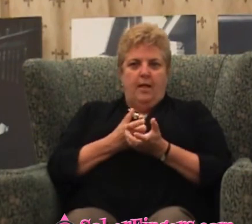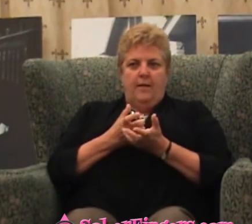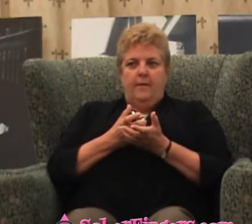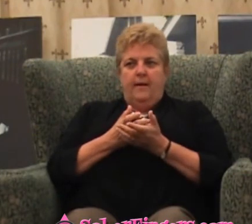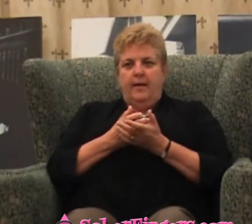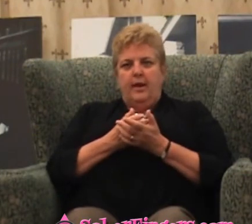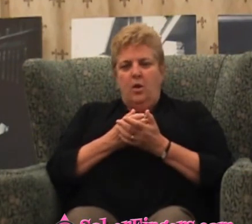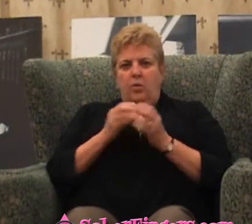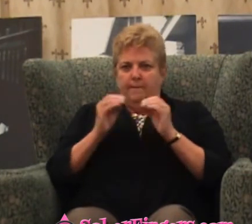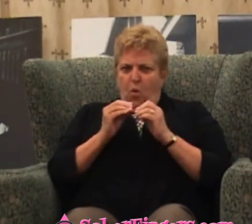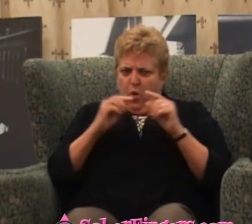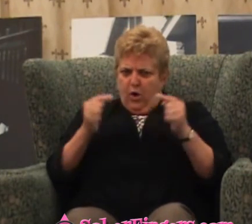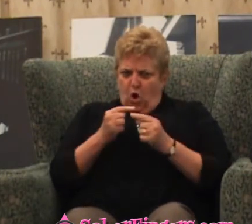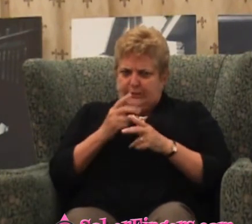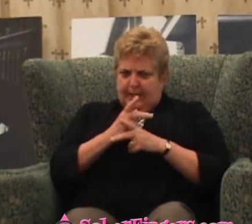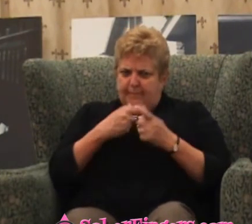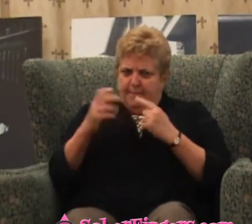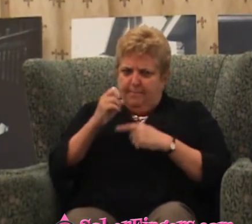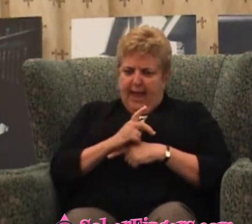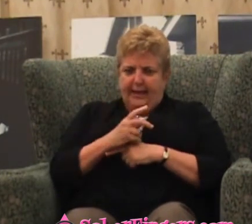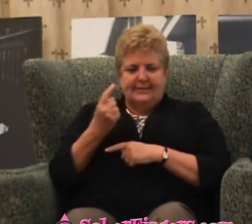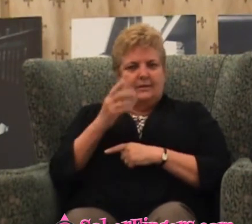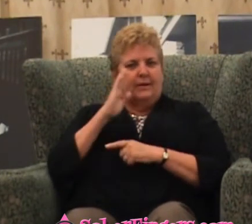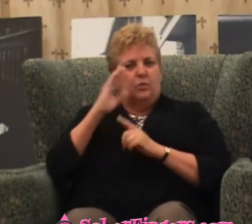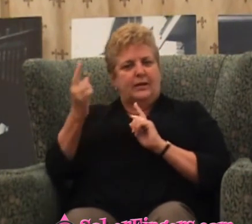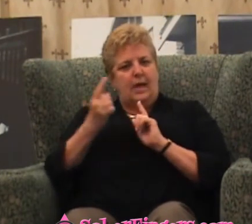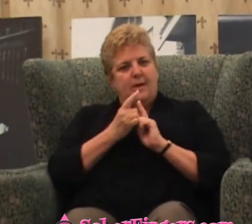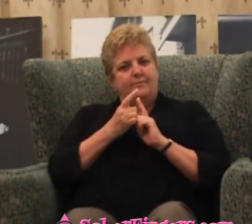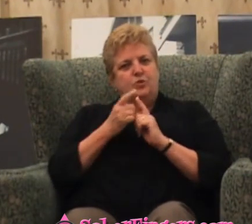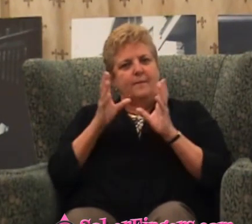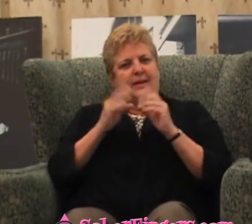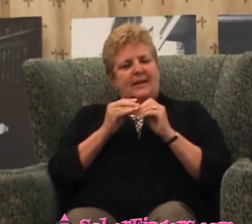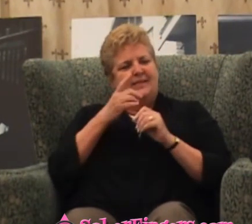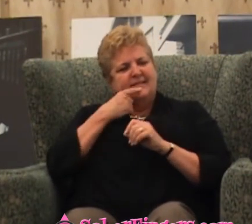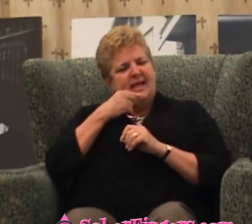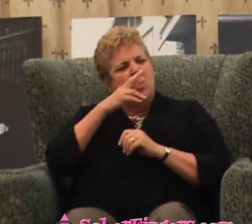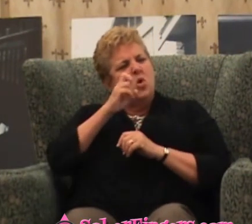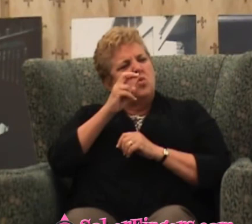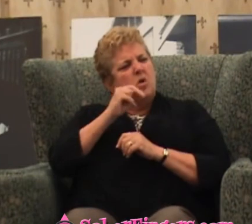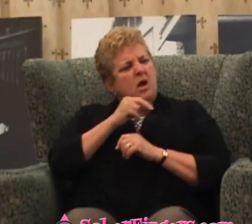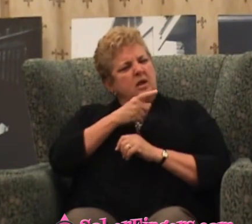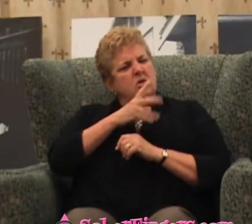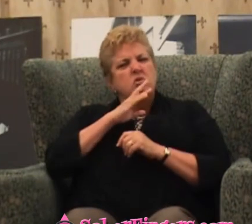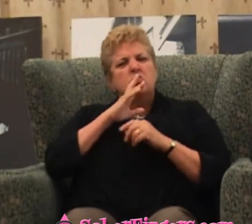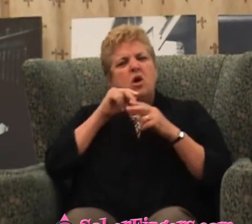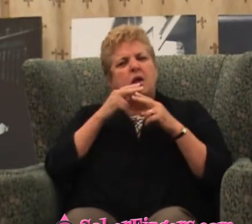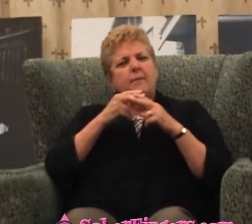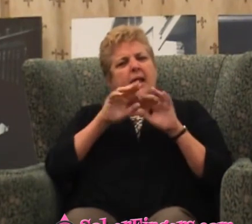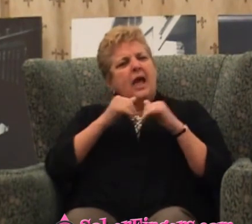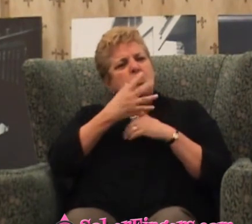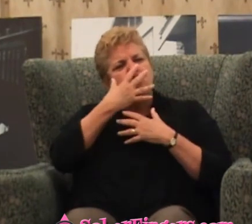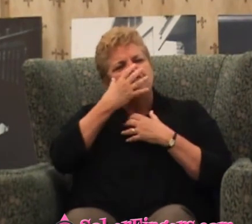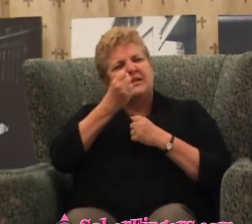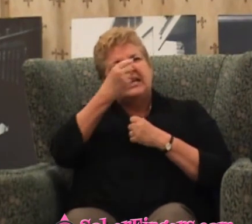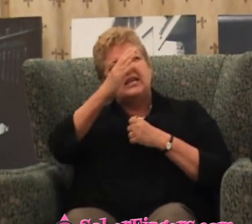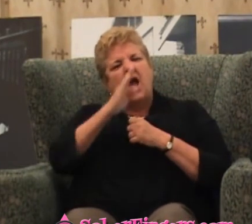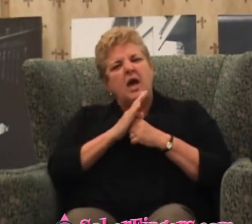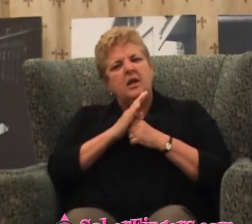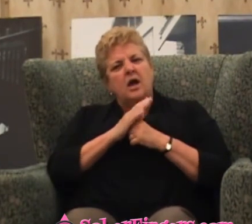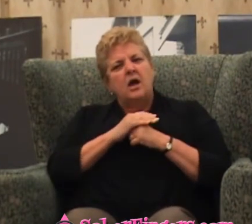back." And somebody walked up to me at the end of the meeting. They says, "Ronald, you talking about how you trust in God. Why don't you call the